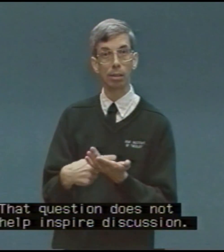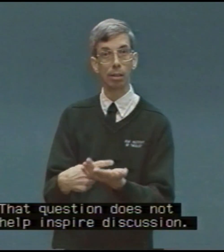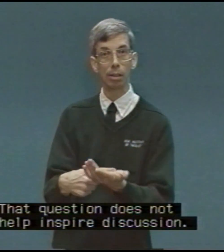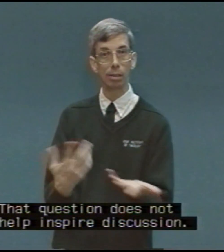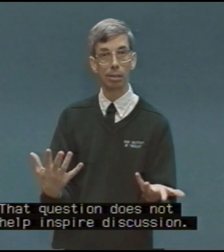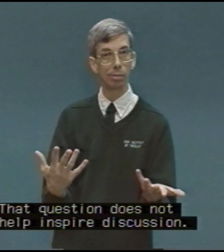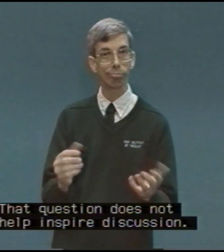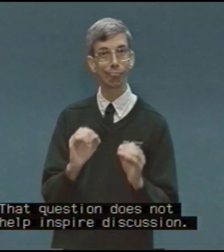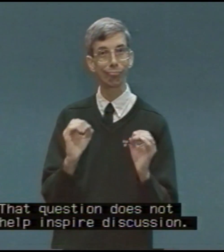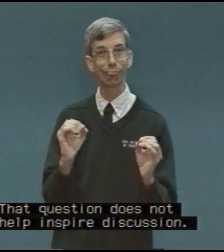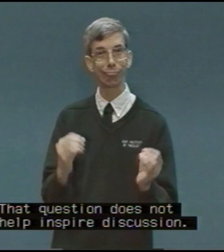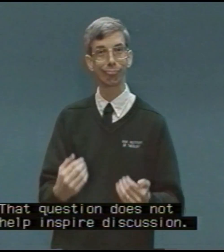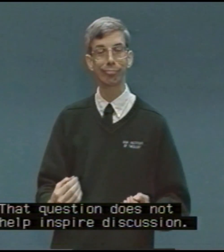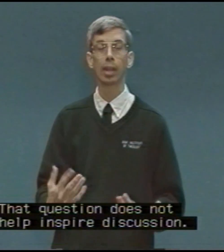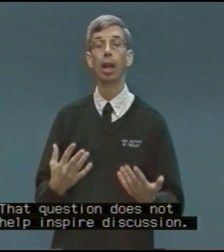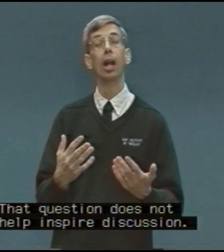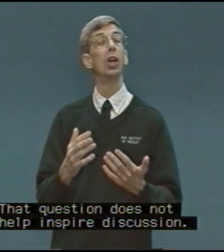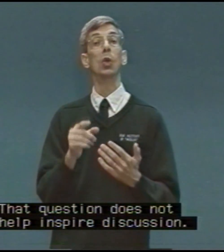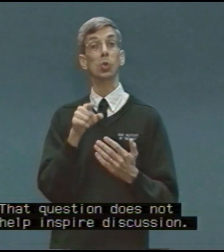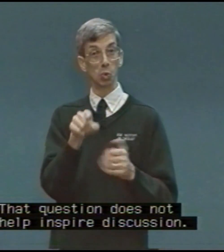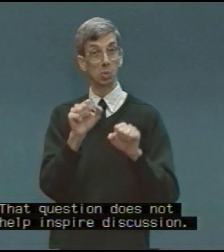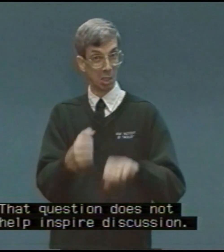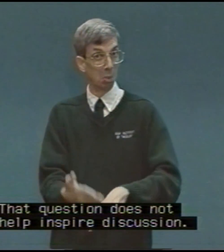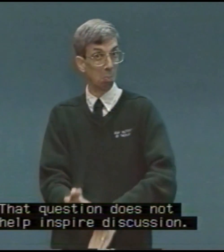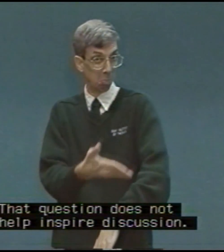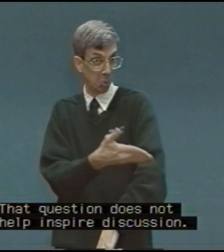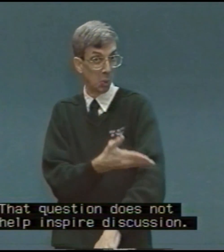That question does not help inspire discussion.